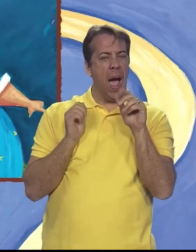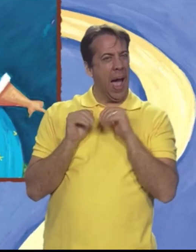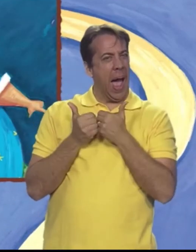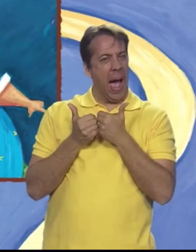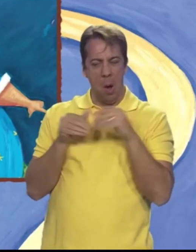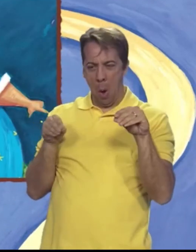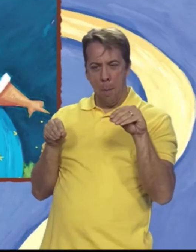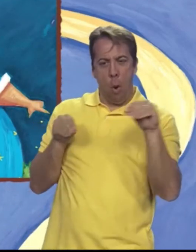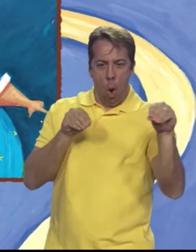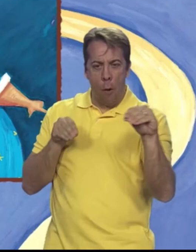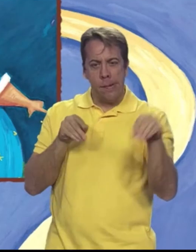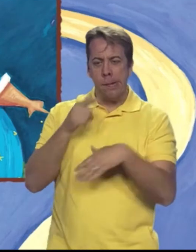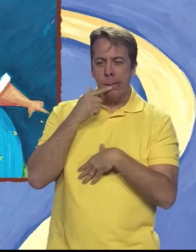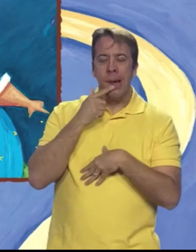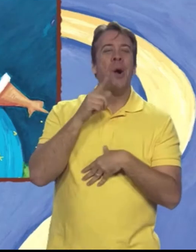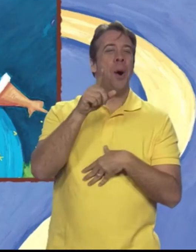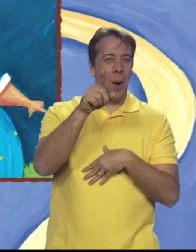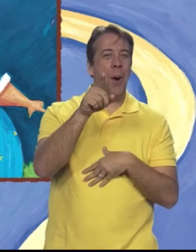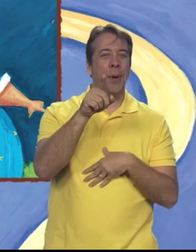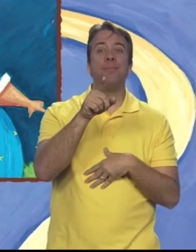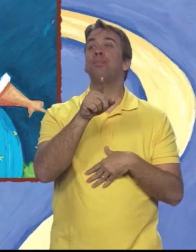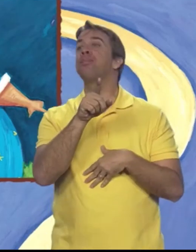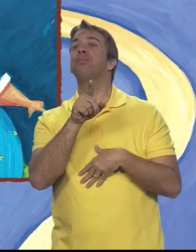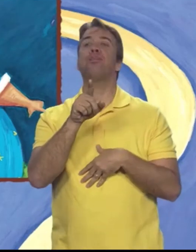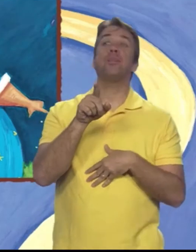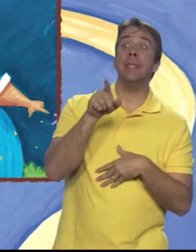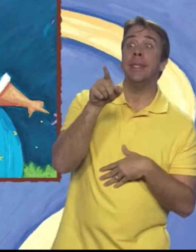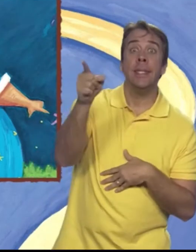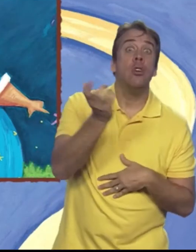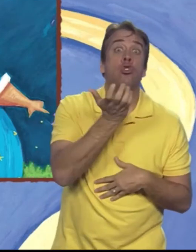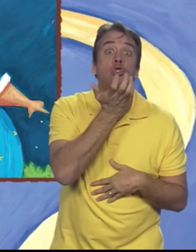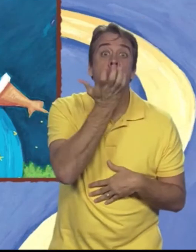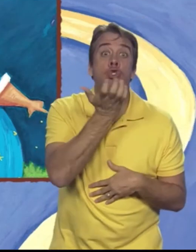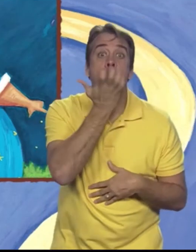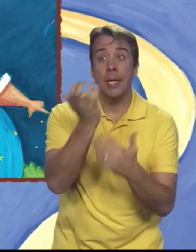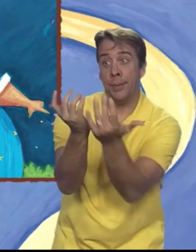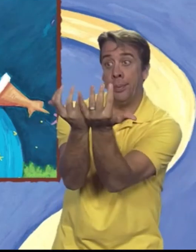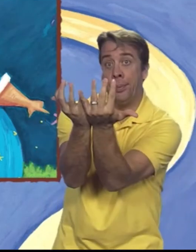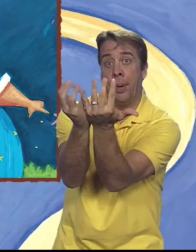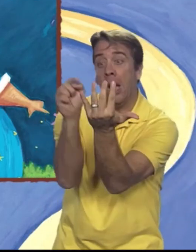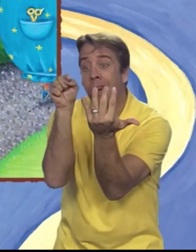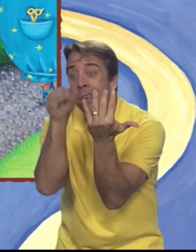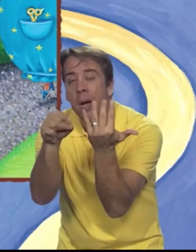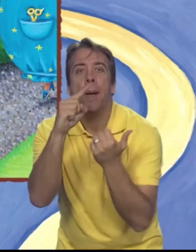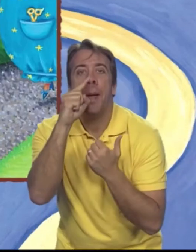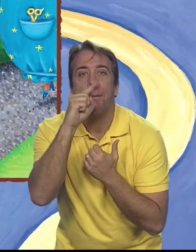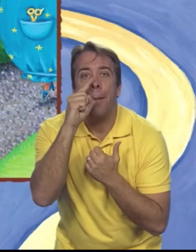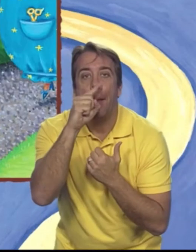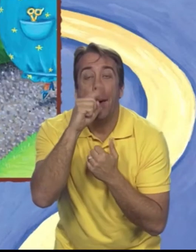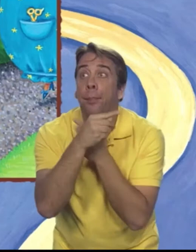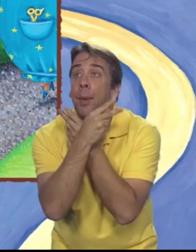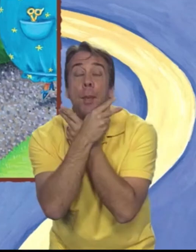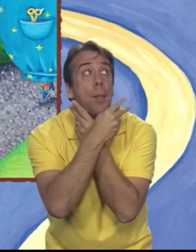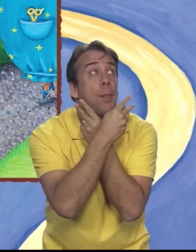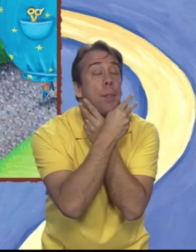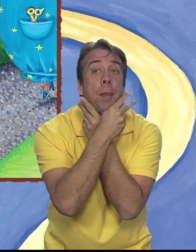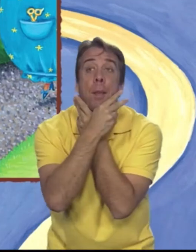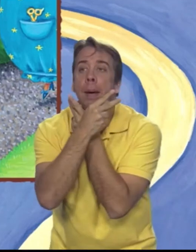Right, said the fairy godmother. Now for a little horse power. She pointed her wand at a family of